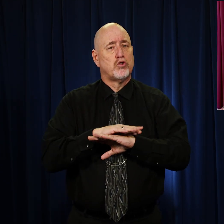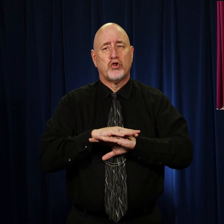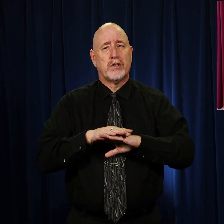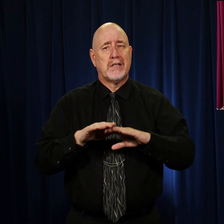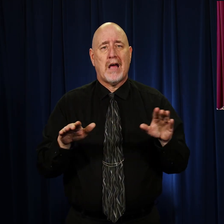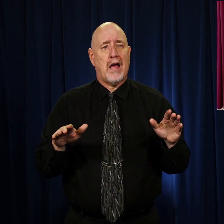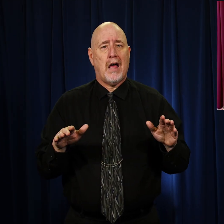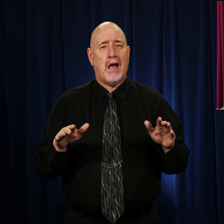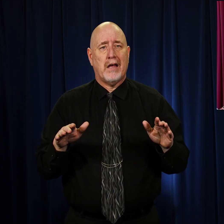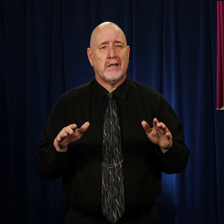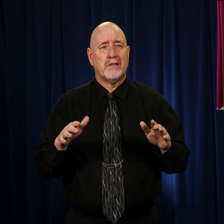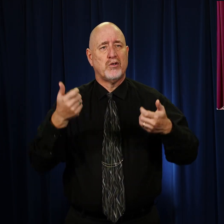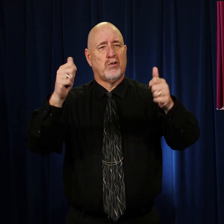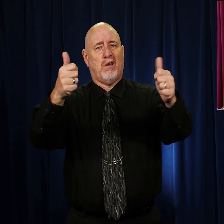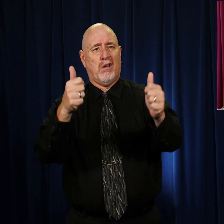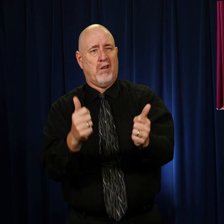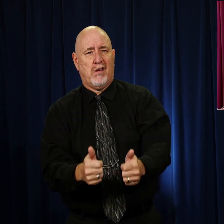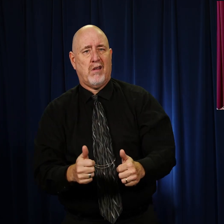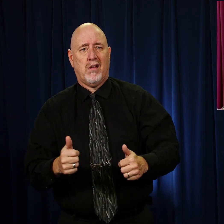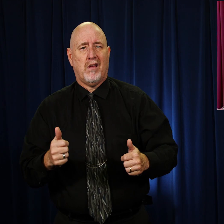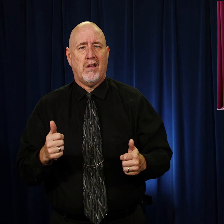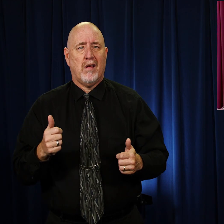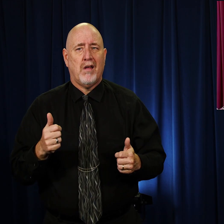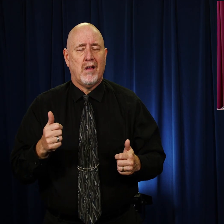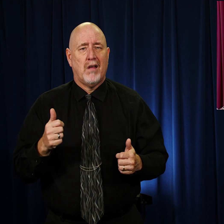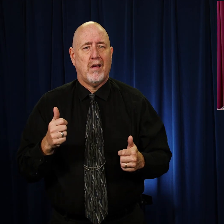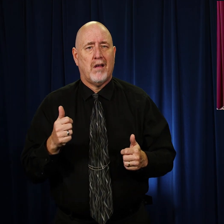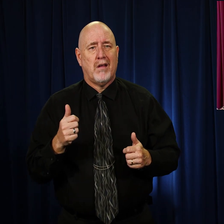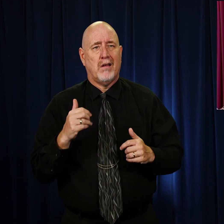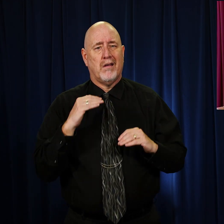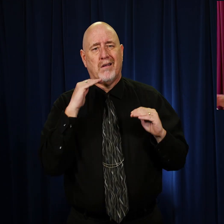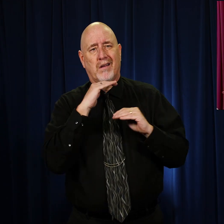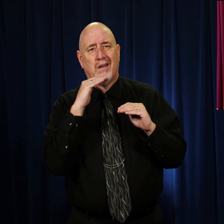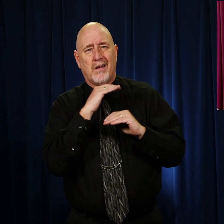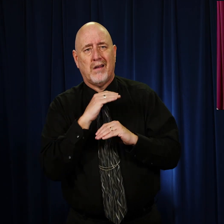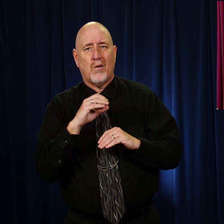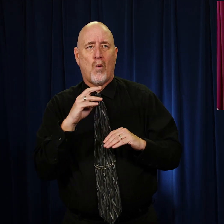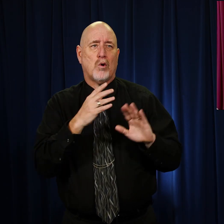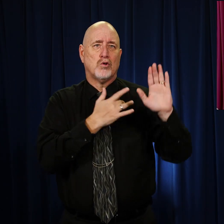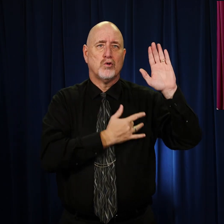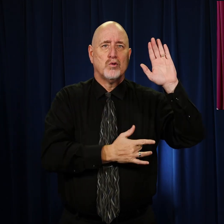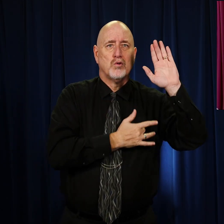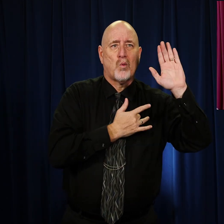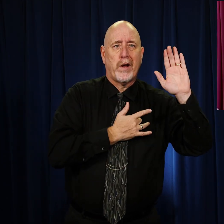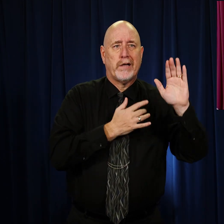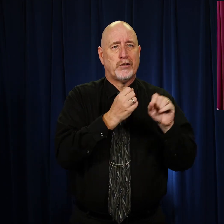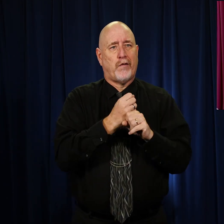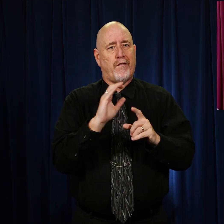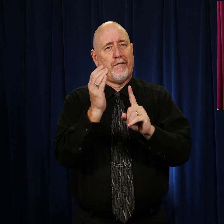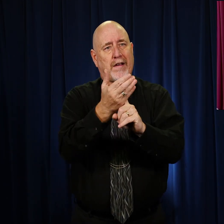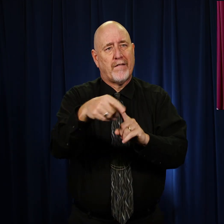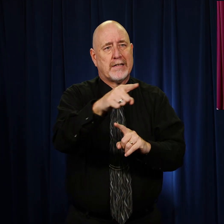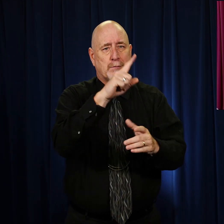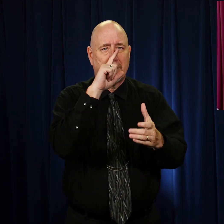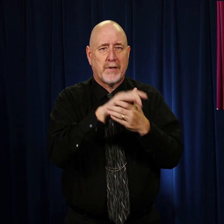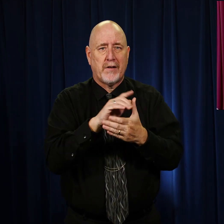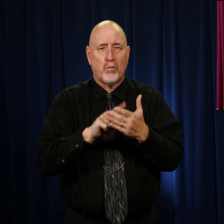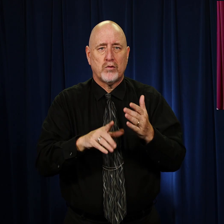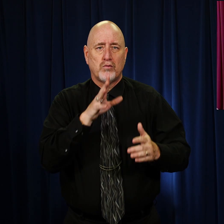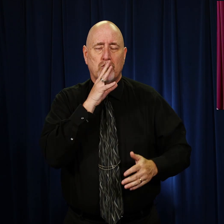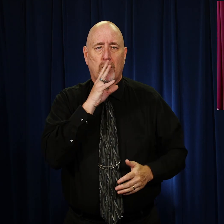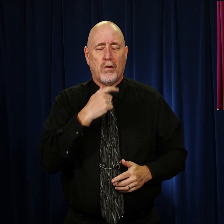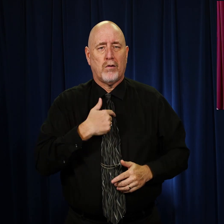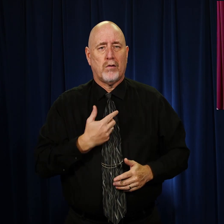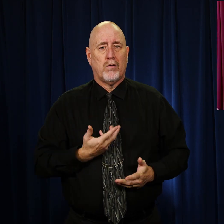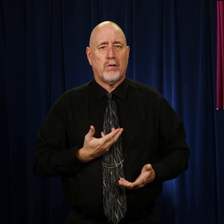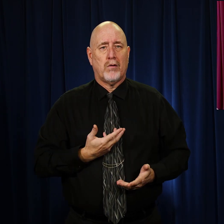to degenerate a society by having to swear to get people to believe that what you're